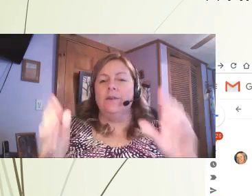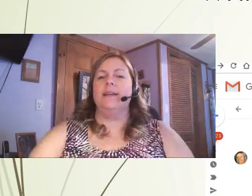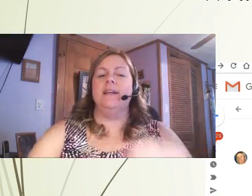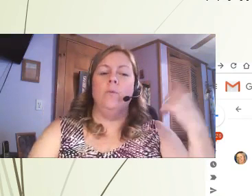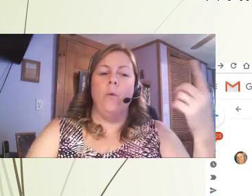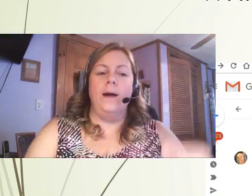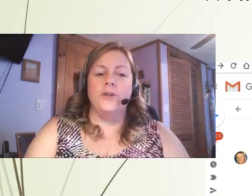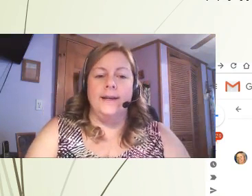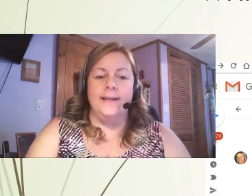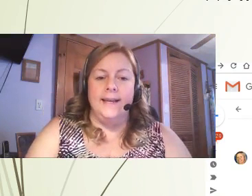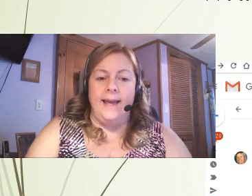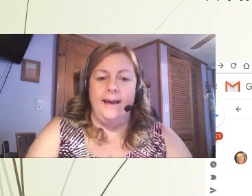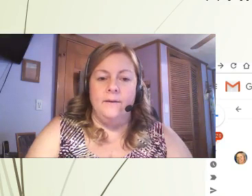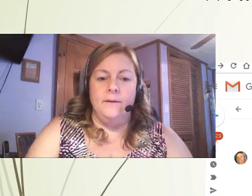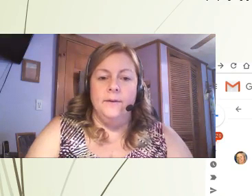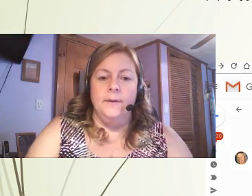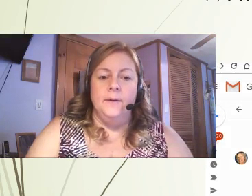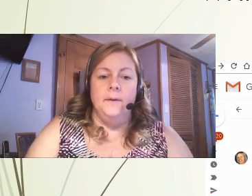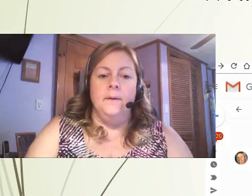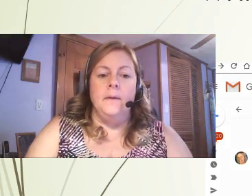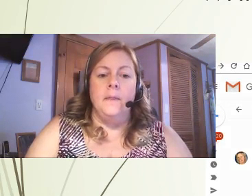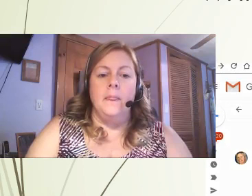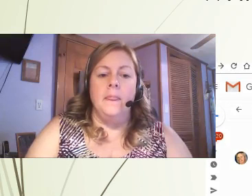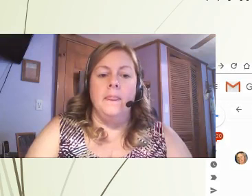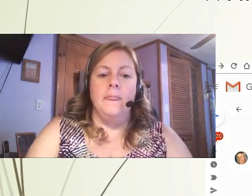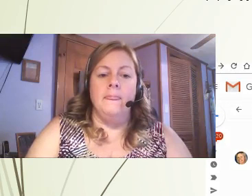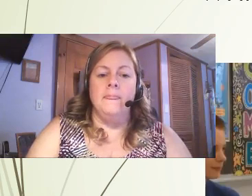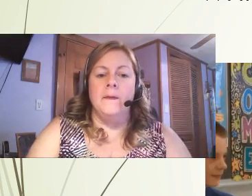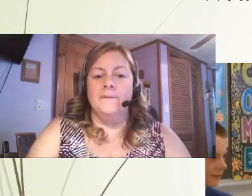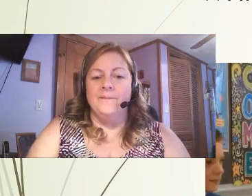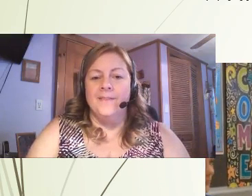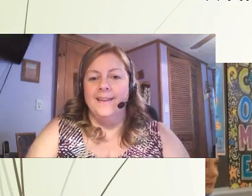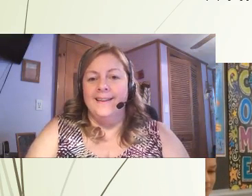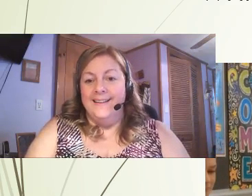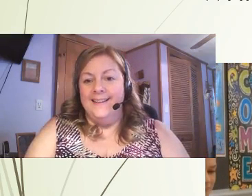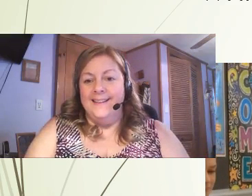to give you an idea of what I'm trying to get at. Hi, it's Teresa.